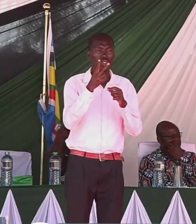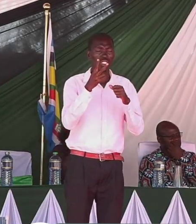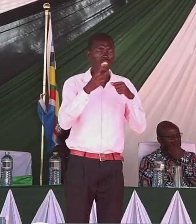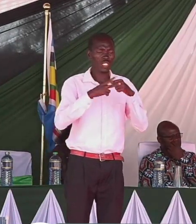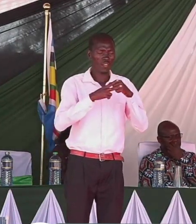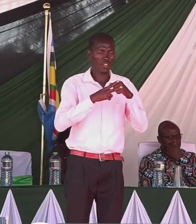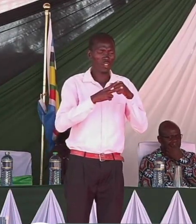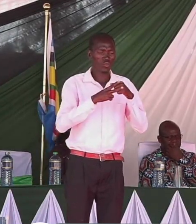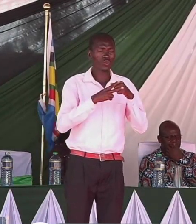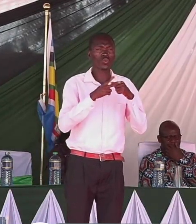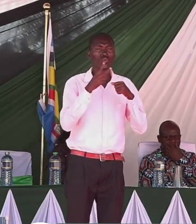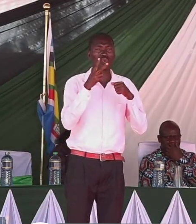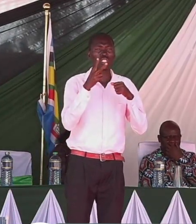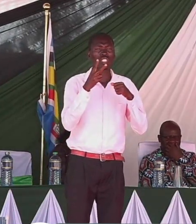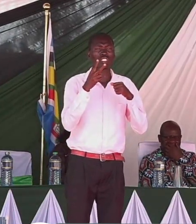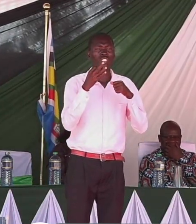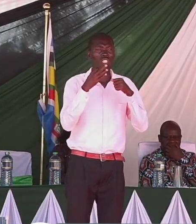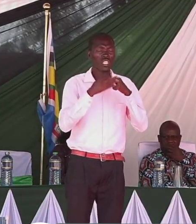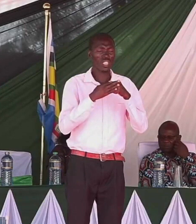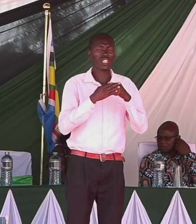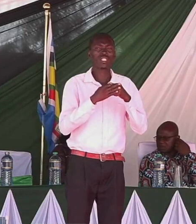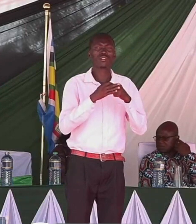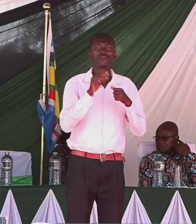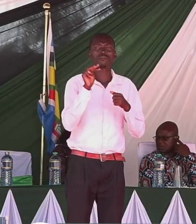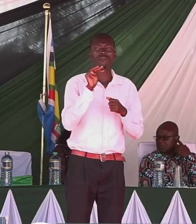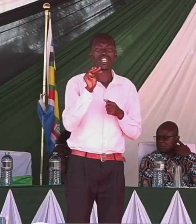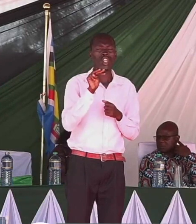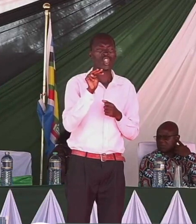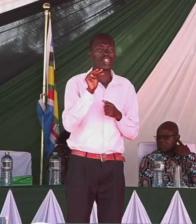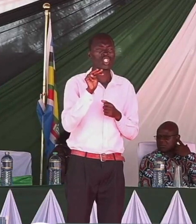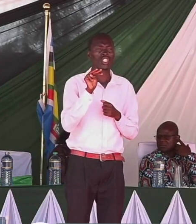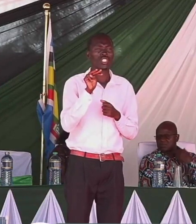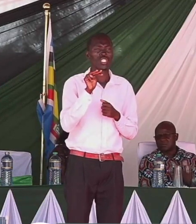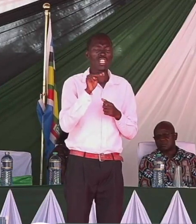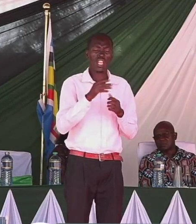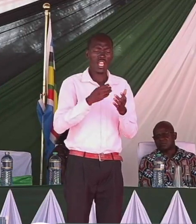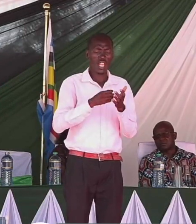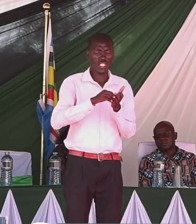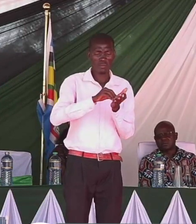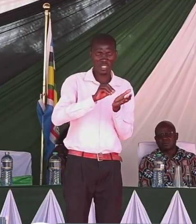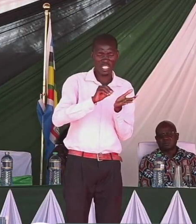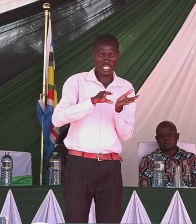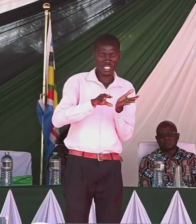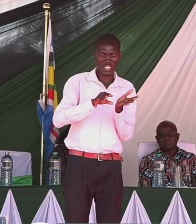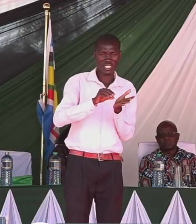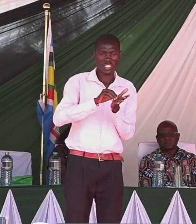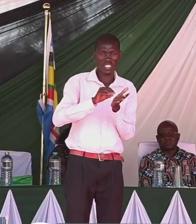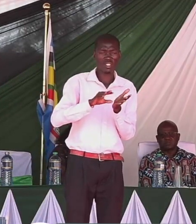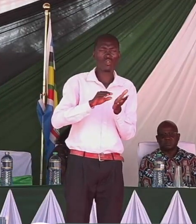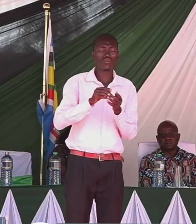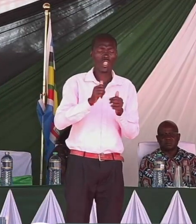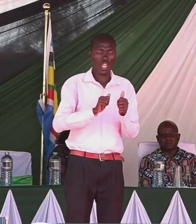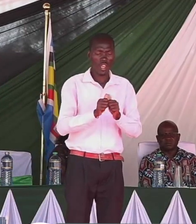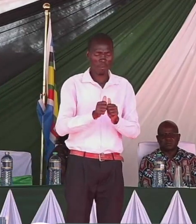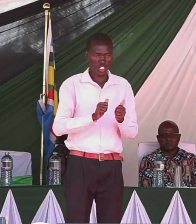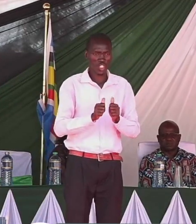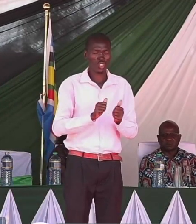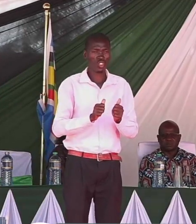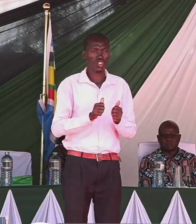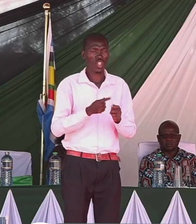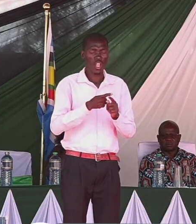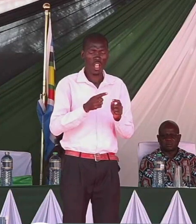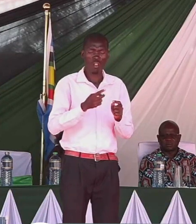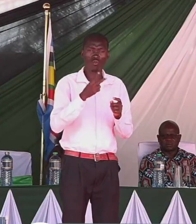to 28 million because of the expenses of administration. So up